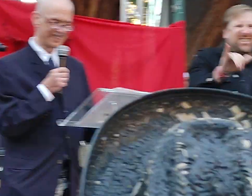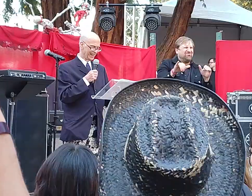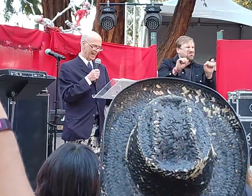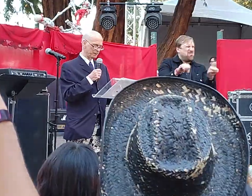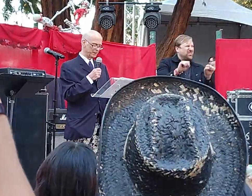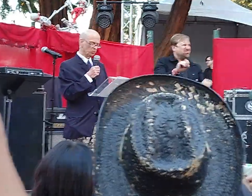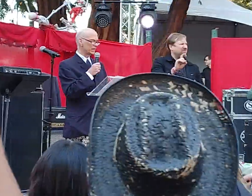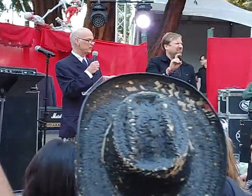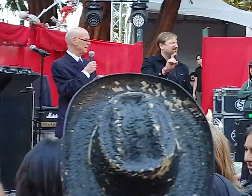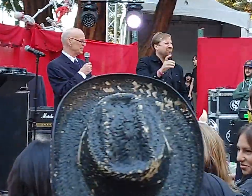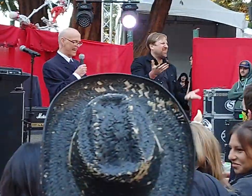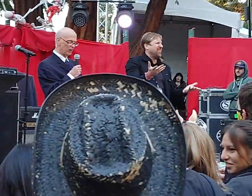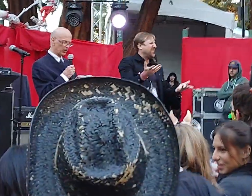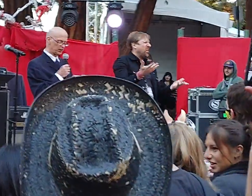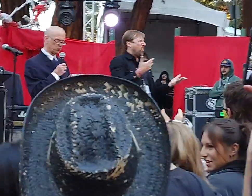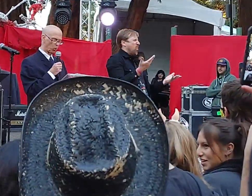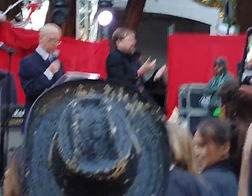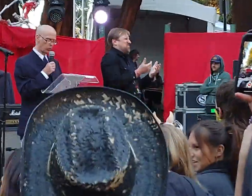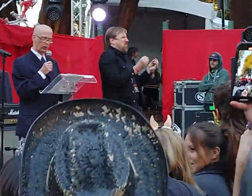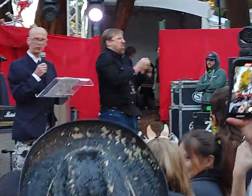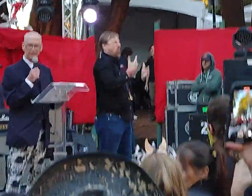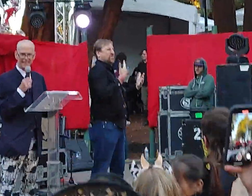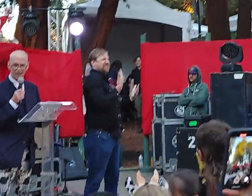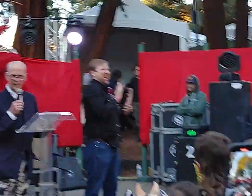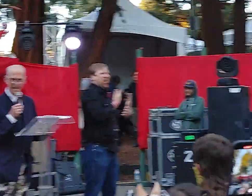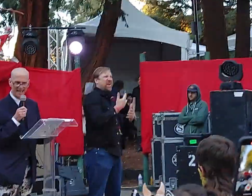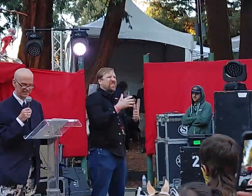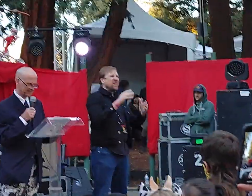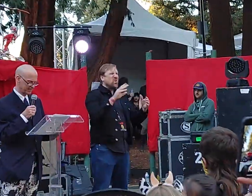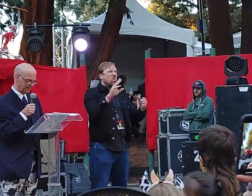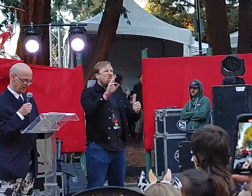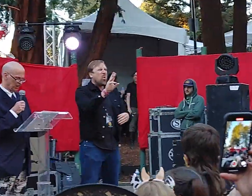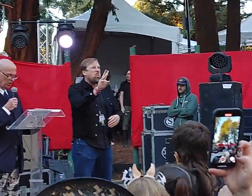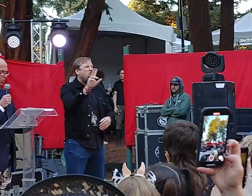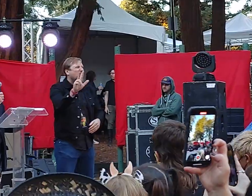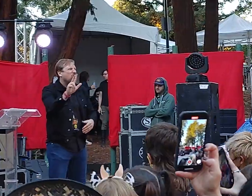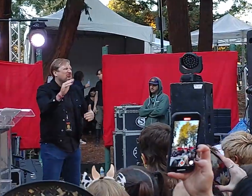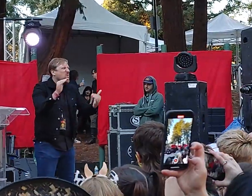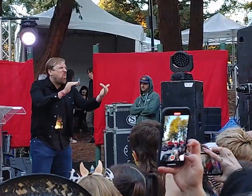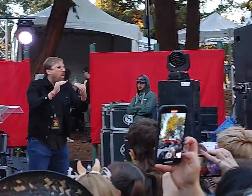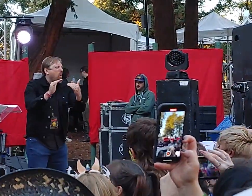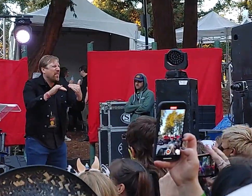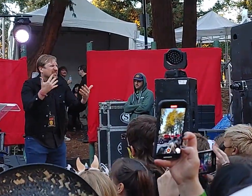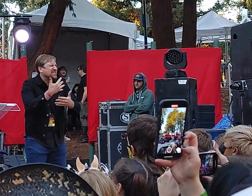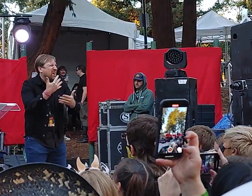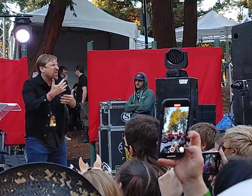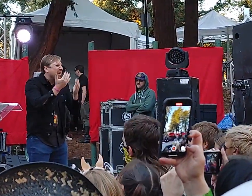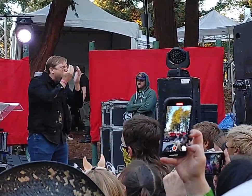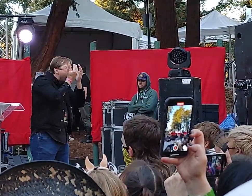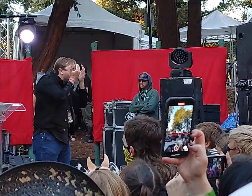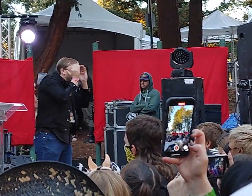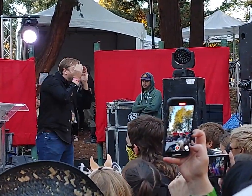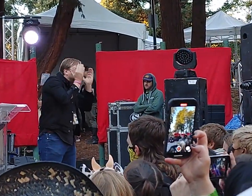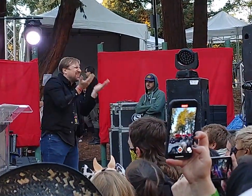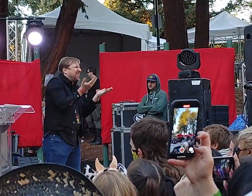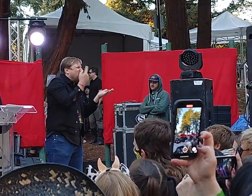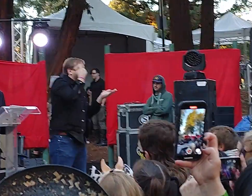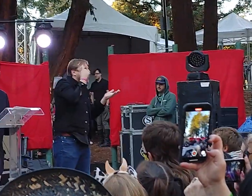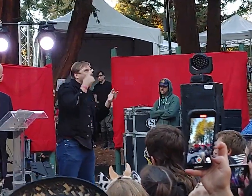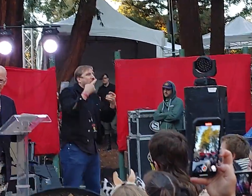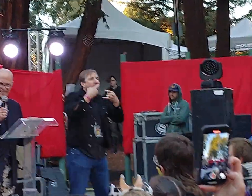days? I mean, what can be scarier than World War III coming at us? Who wants to wear a Halloween mask when we've had to wear a